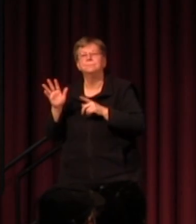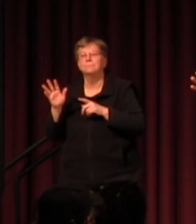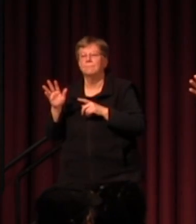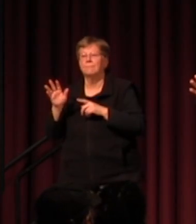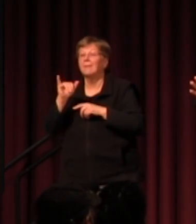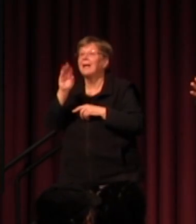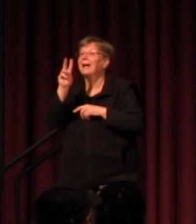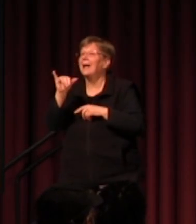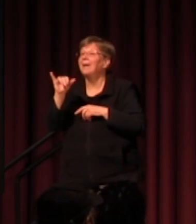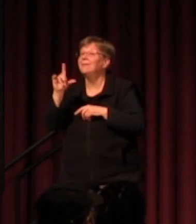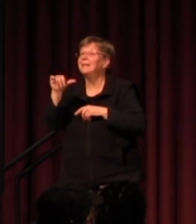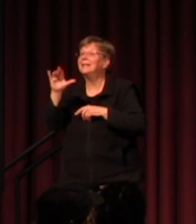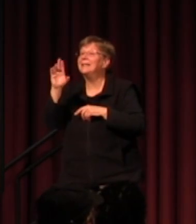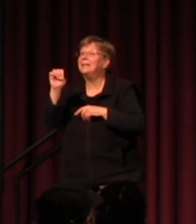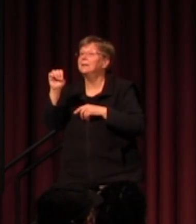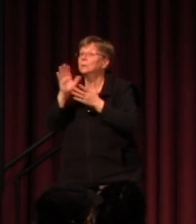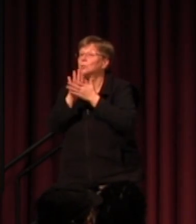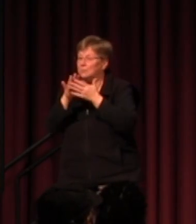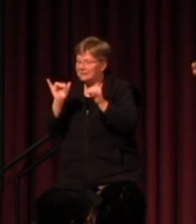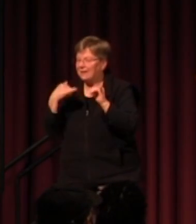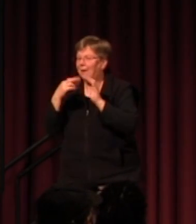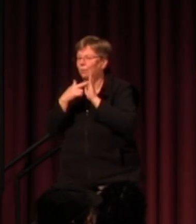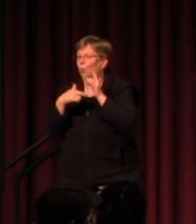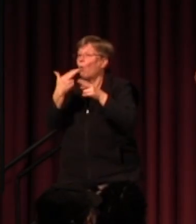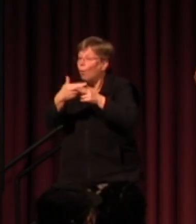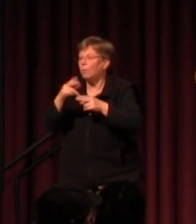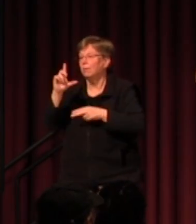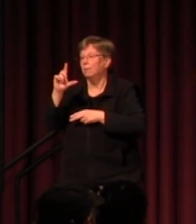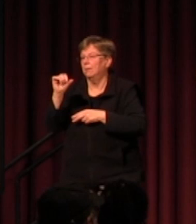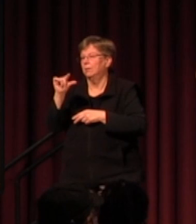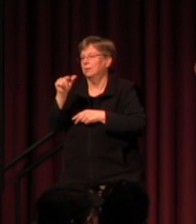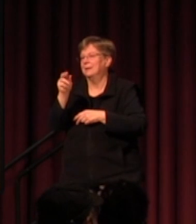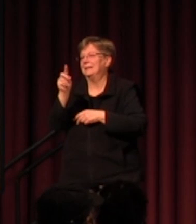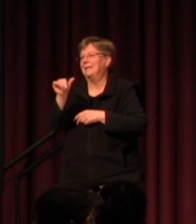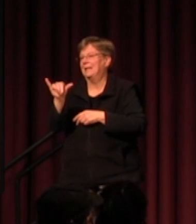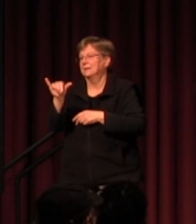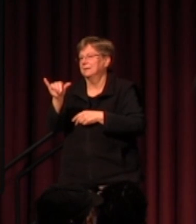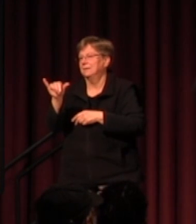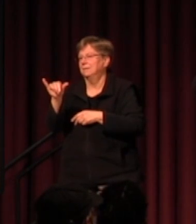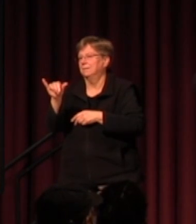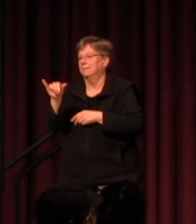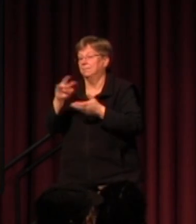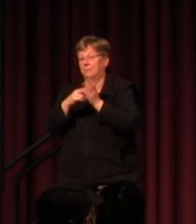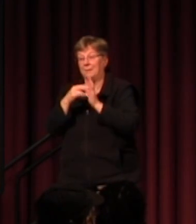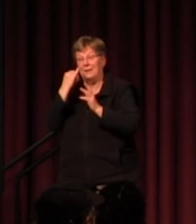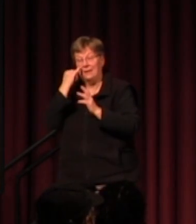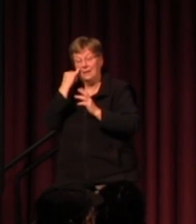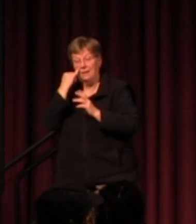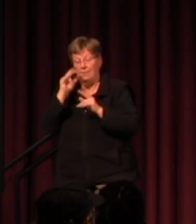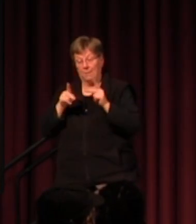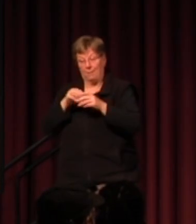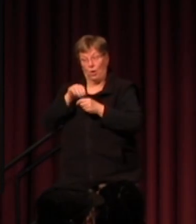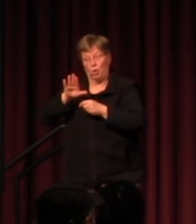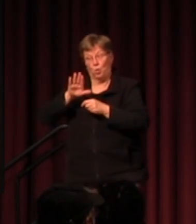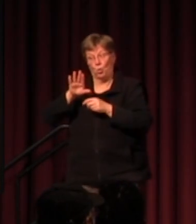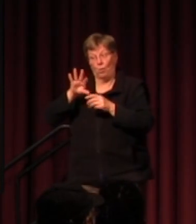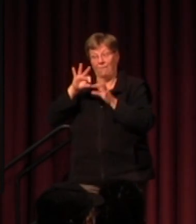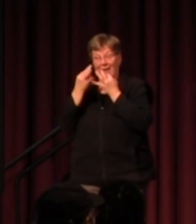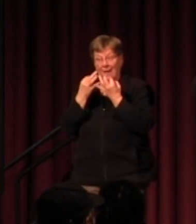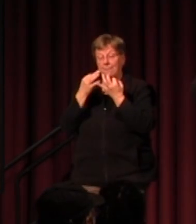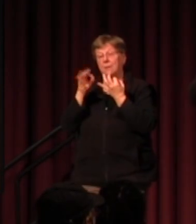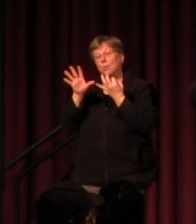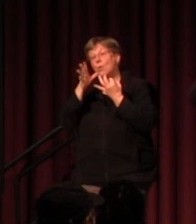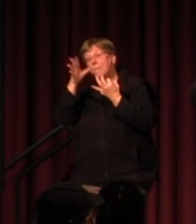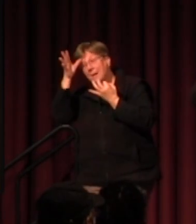Ivy League schools, I believe, still have a rule called legacy. Meaning that if your people in your family, your parents or